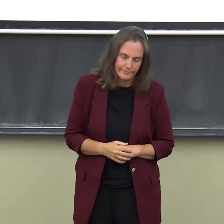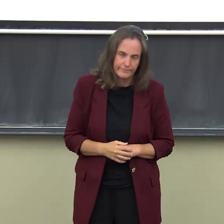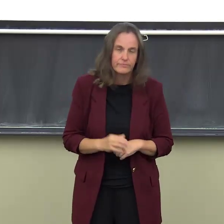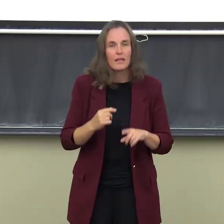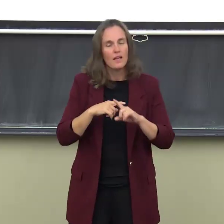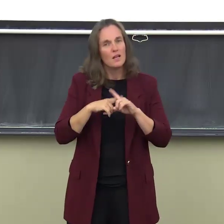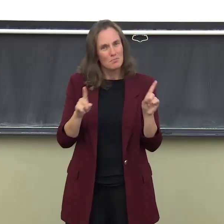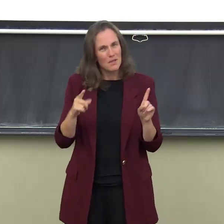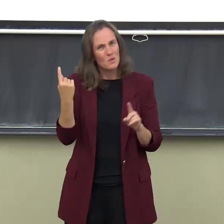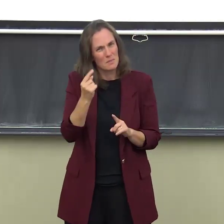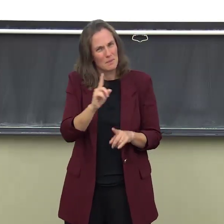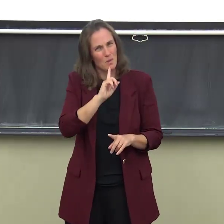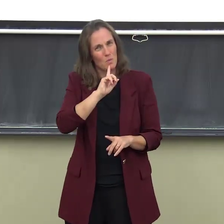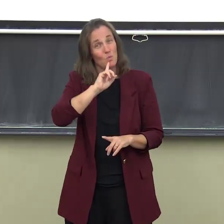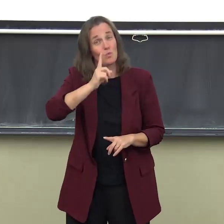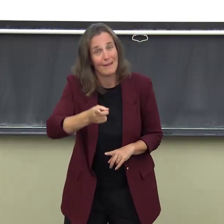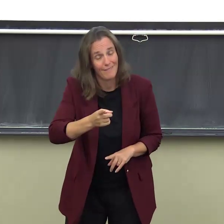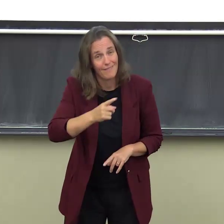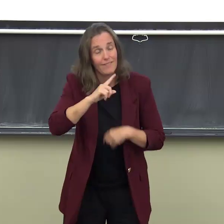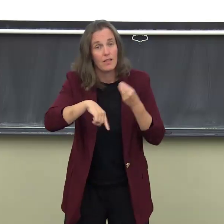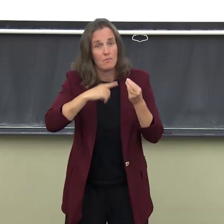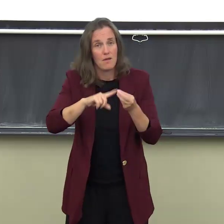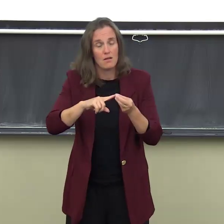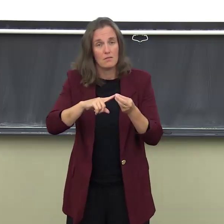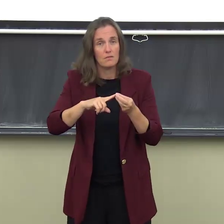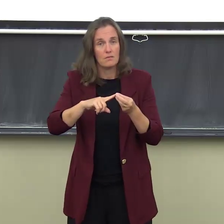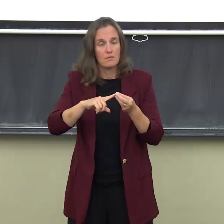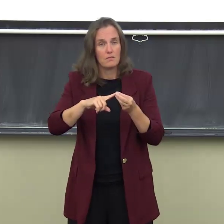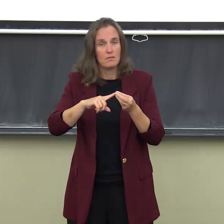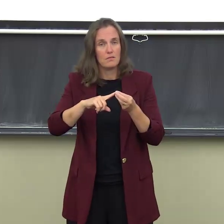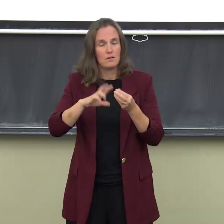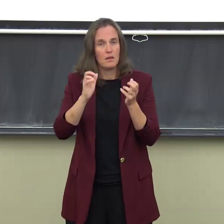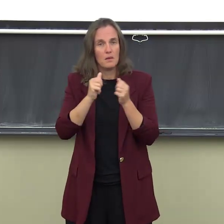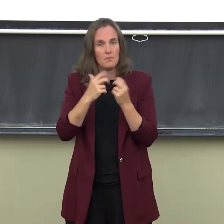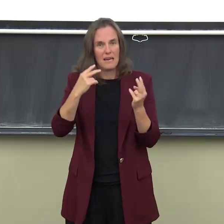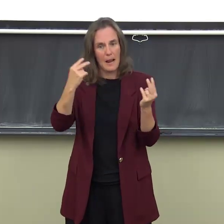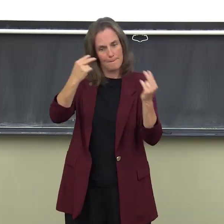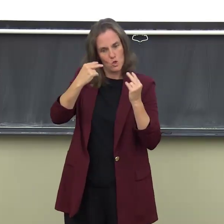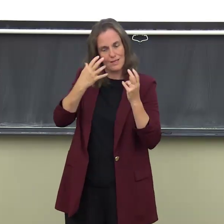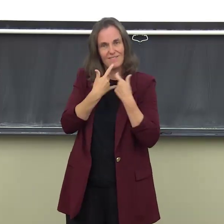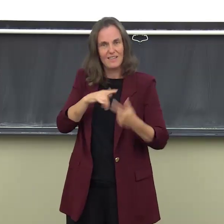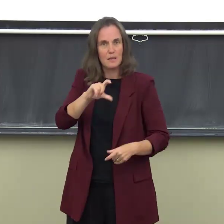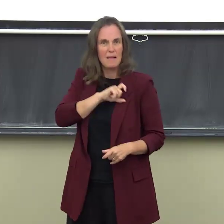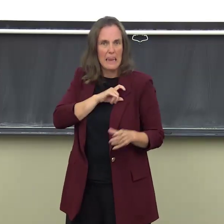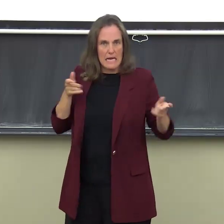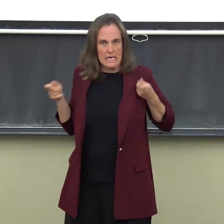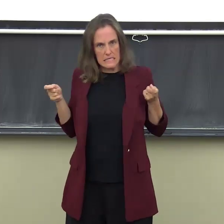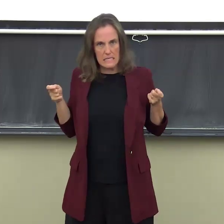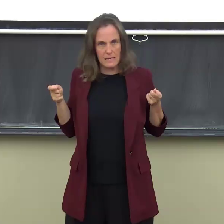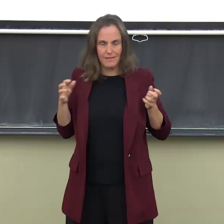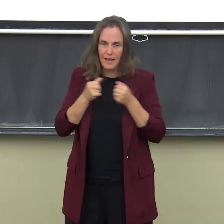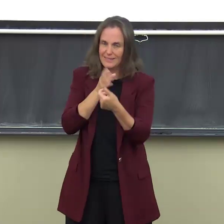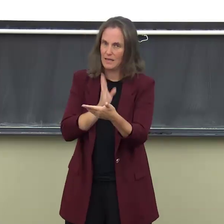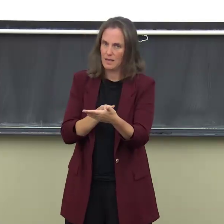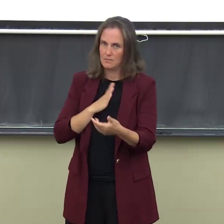is something very real about having to be perceived as the police. And it's so against my politics,